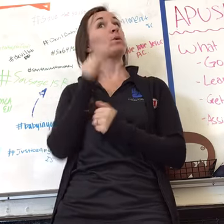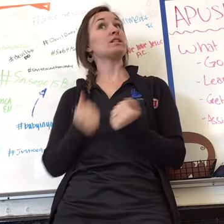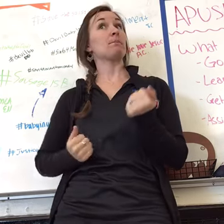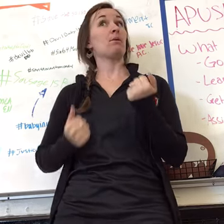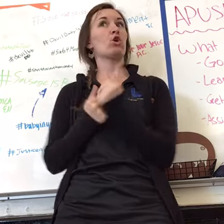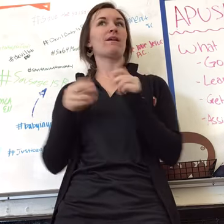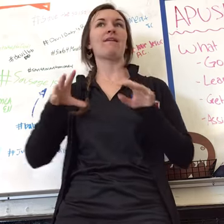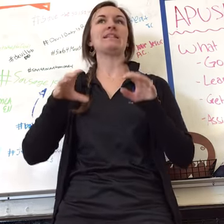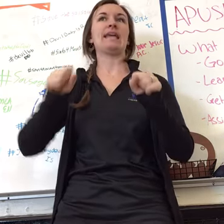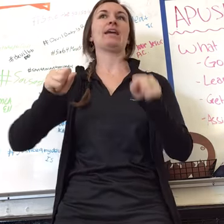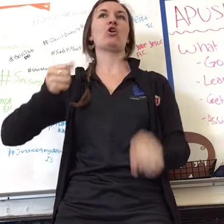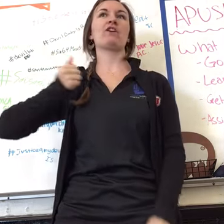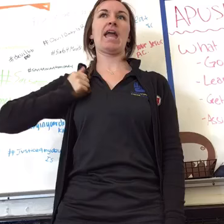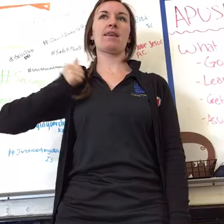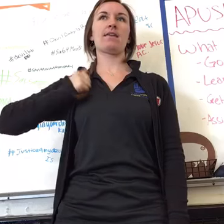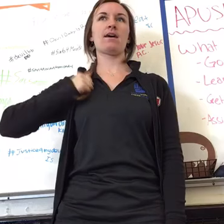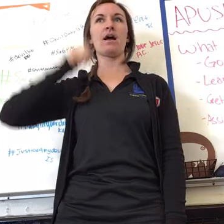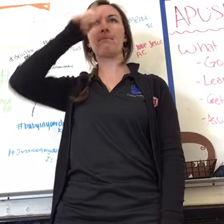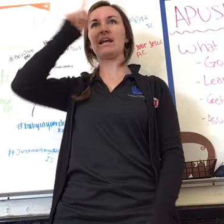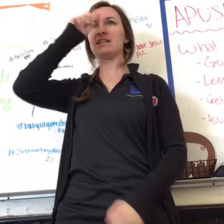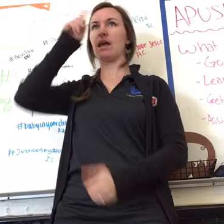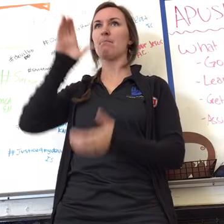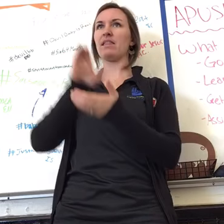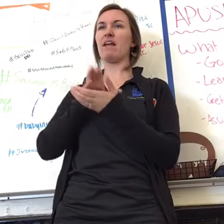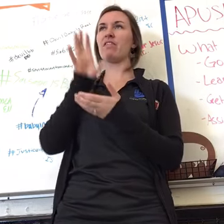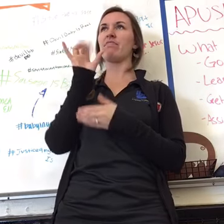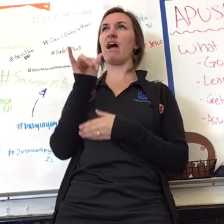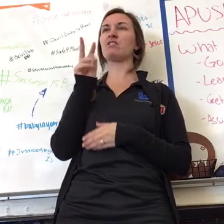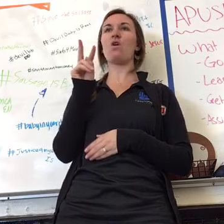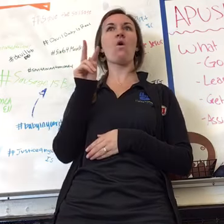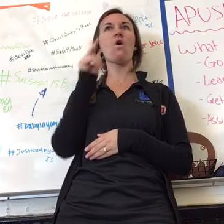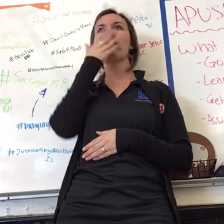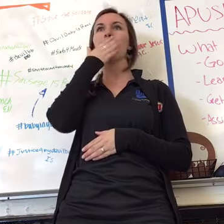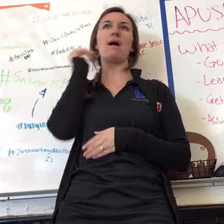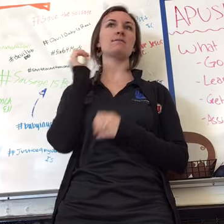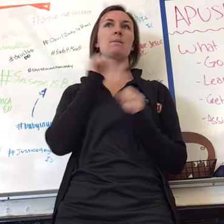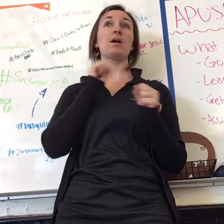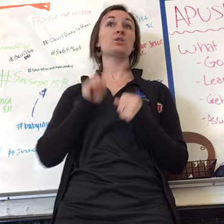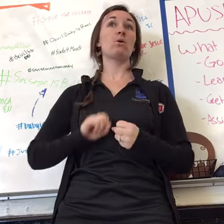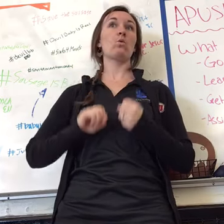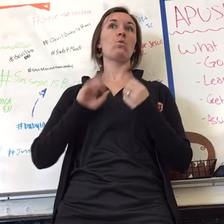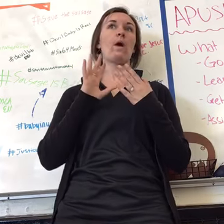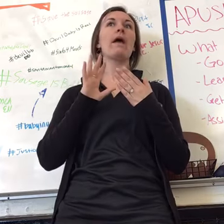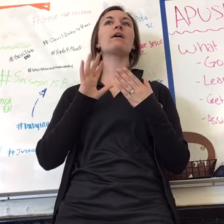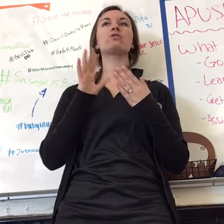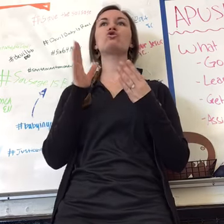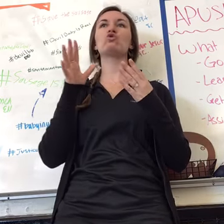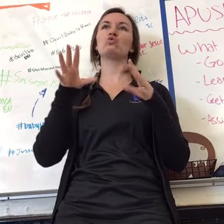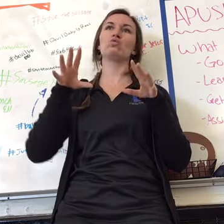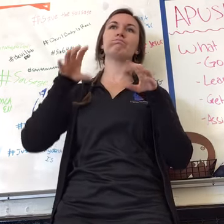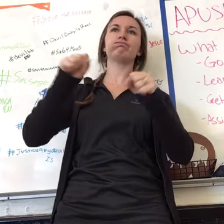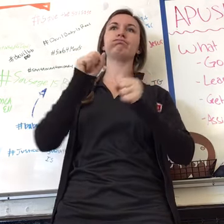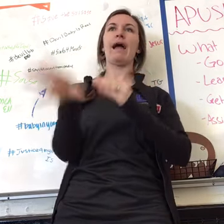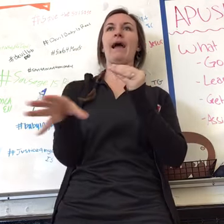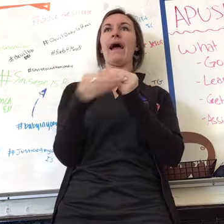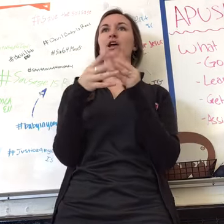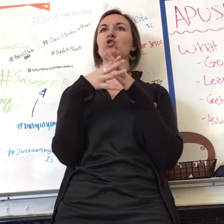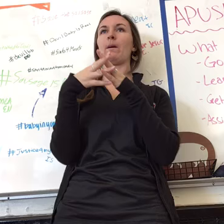Canada because they believe that that is like the best possible way to be able to gain American land. Remember, they thought that the Canadians would